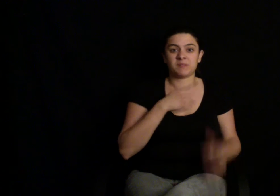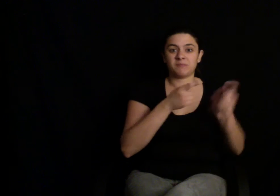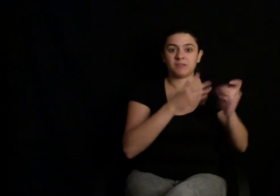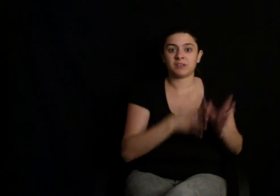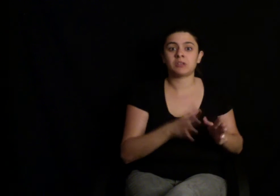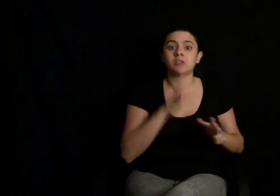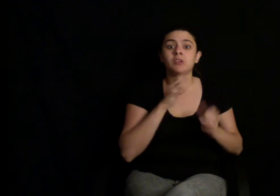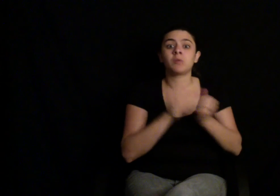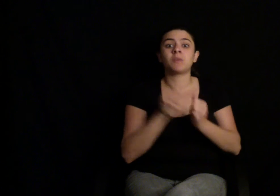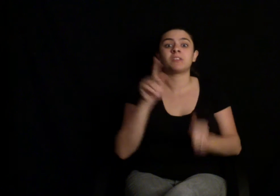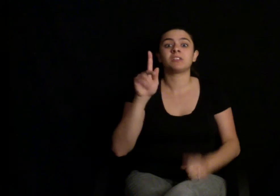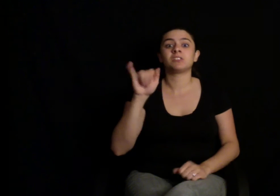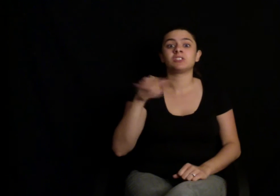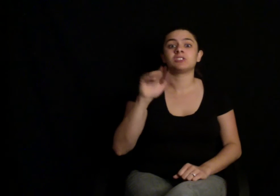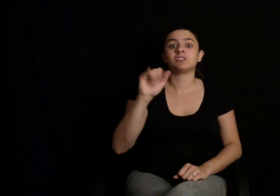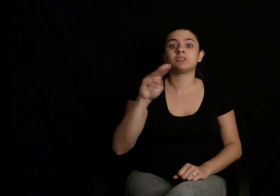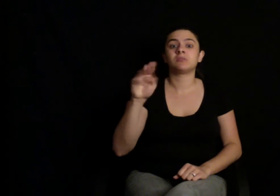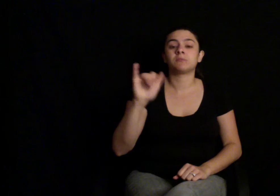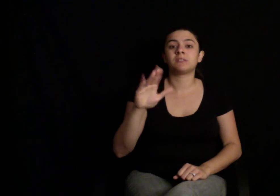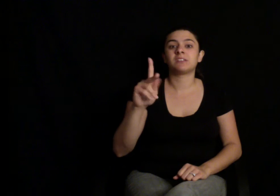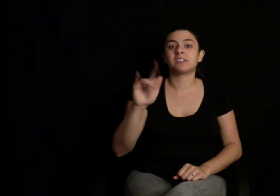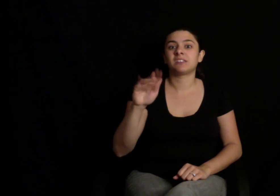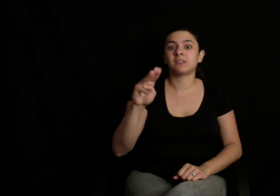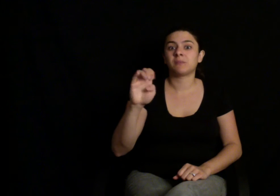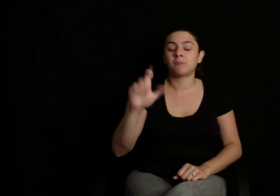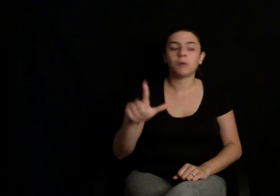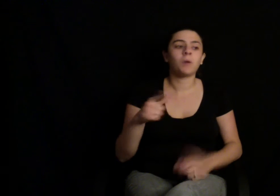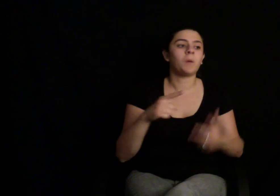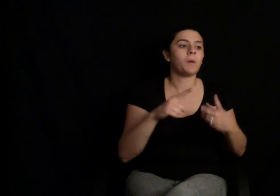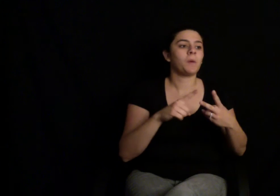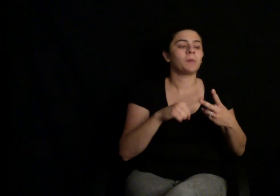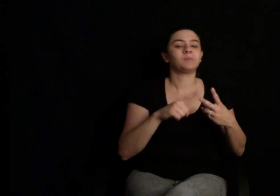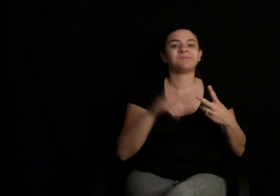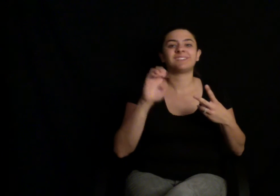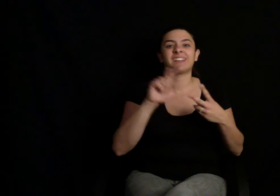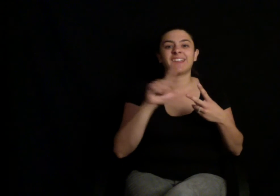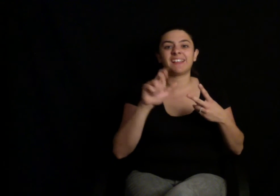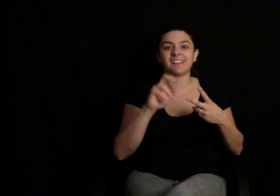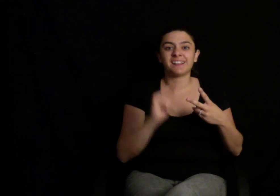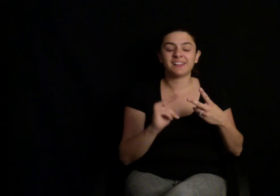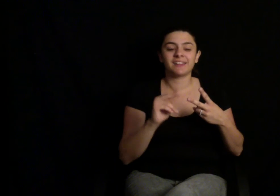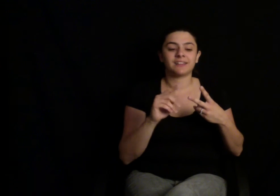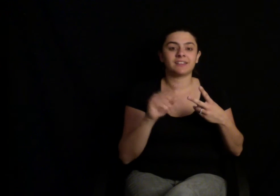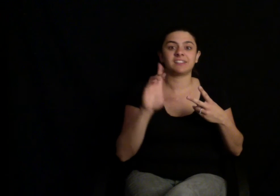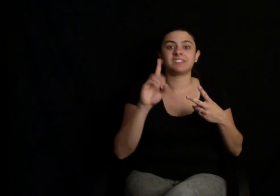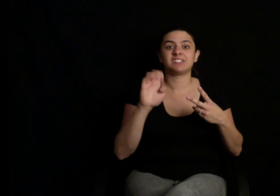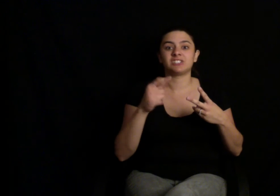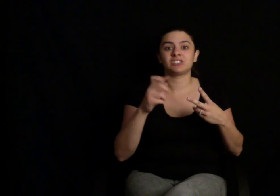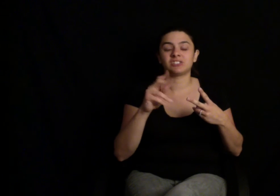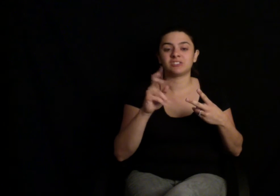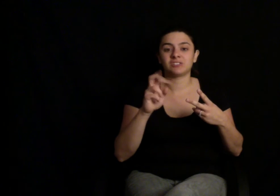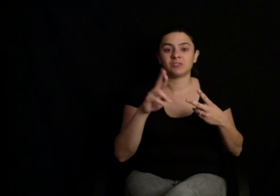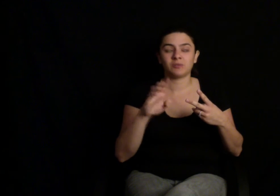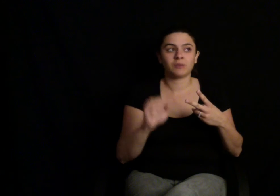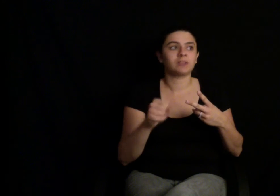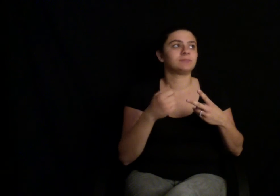talking to Ellen DeGeneres. Like I was going to go onto the Ellen show. I was going to be in movies. I had